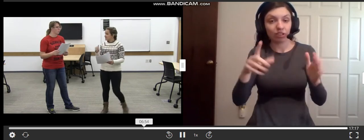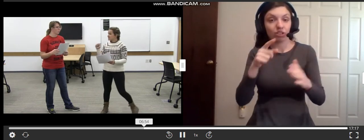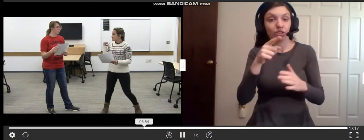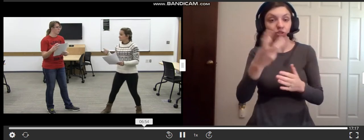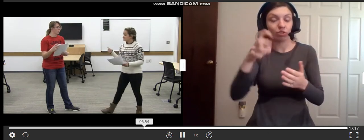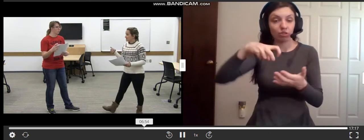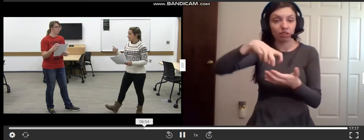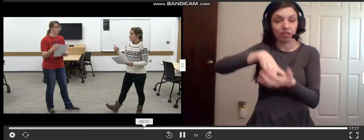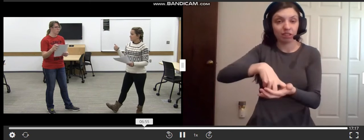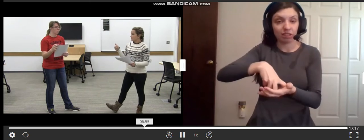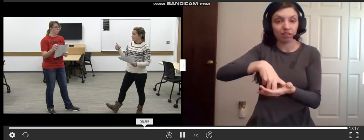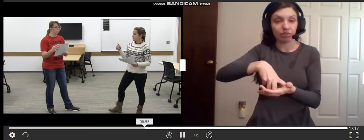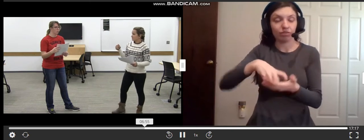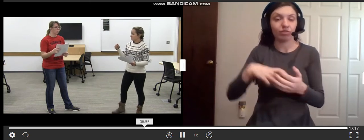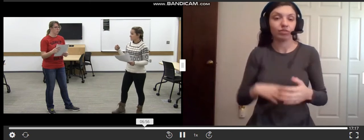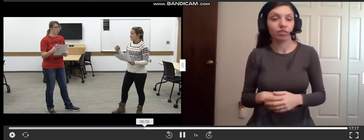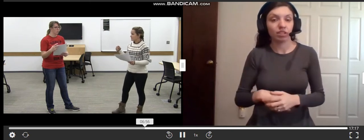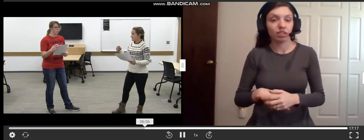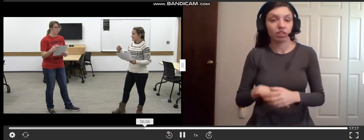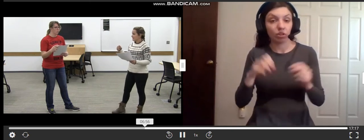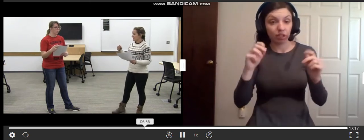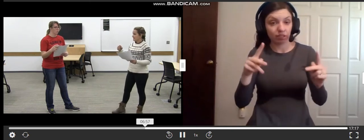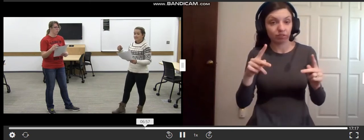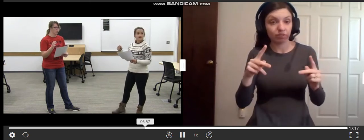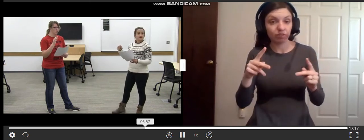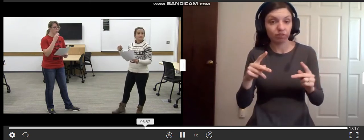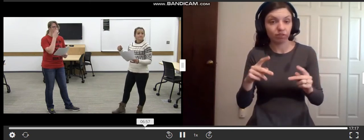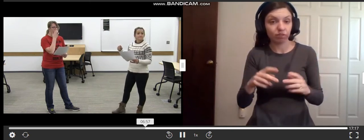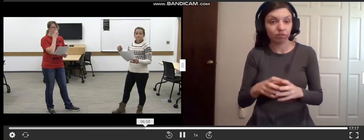on your knees. Okay?